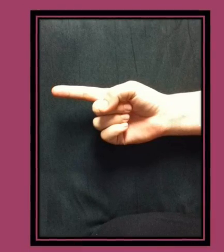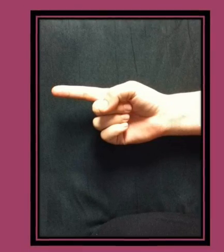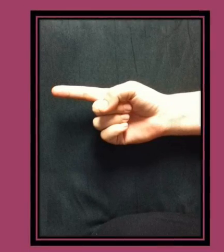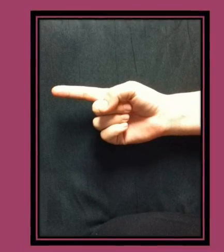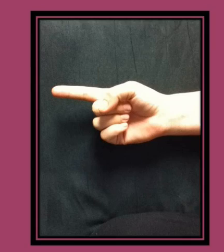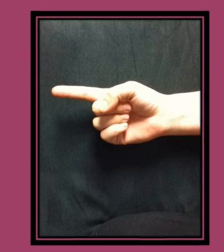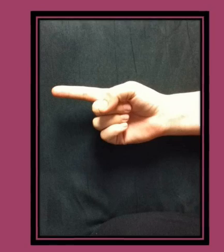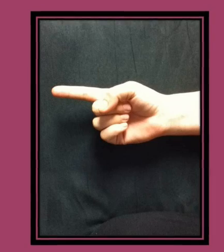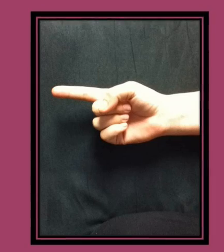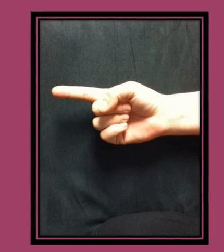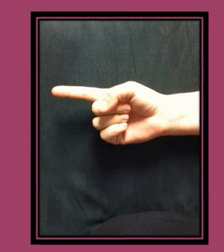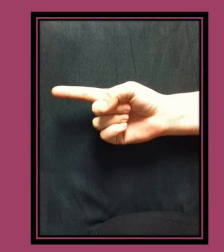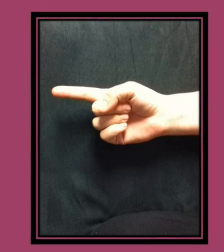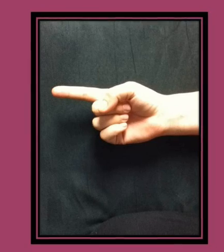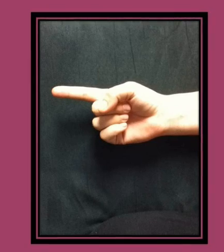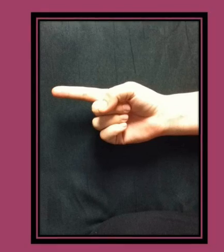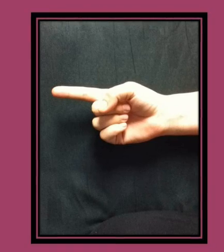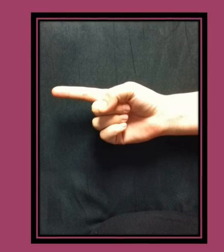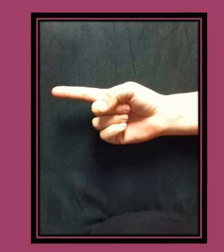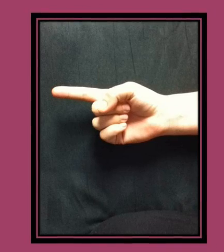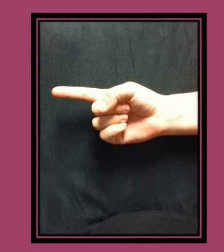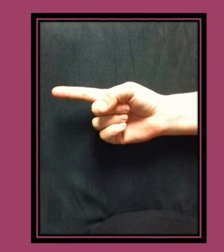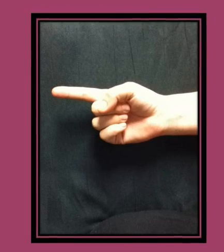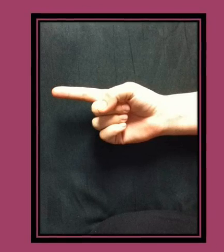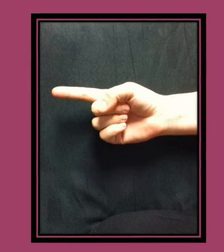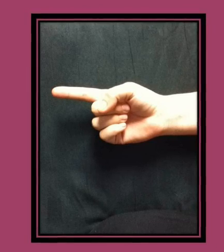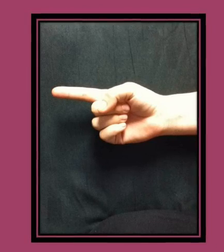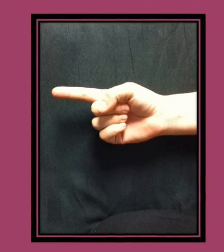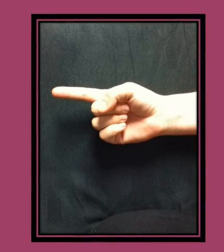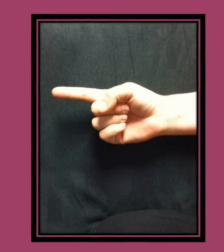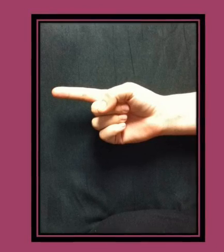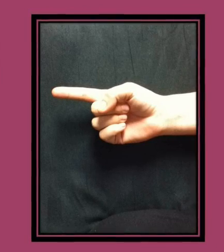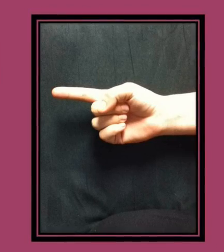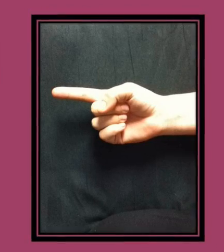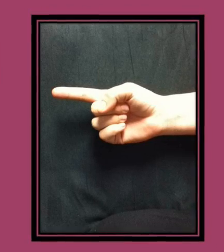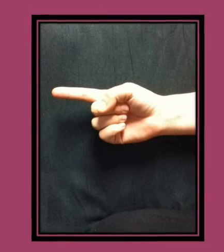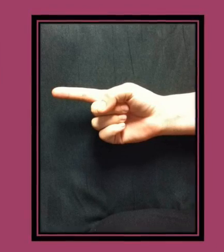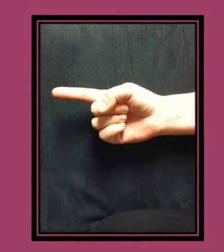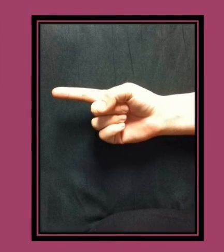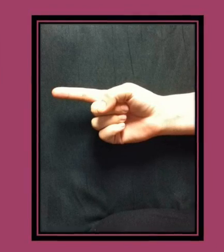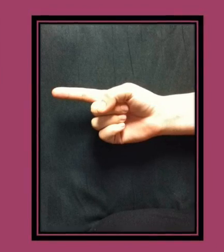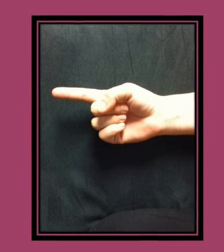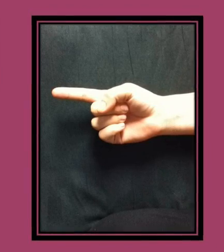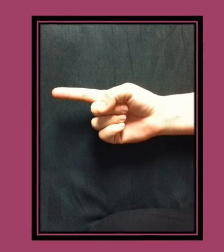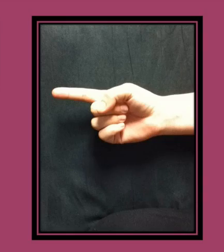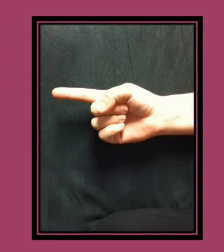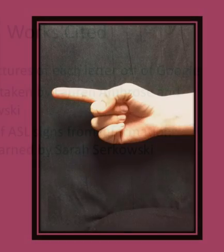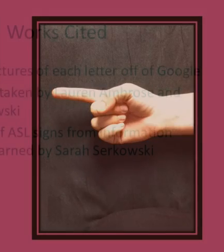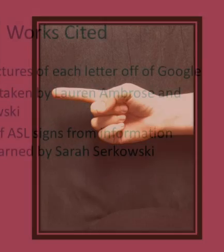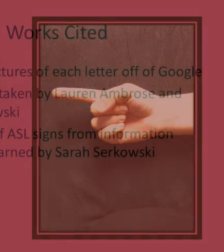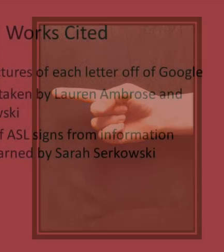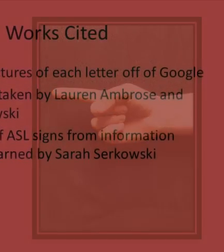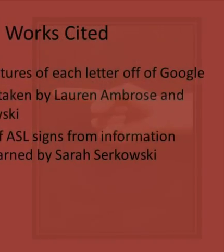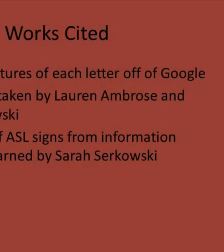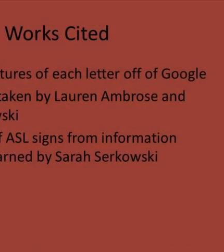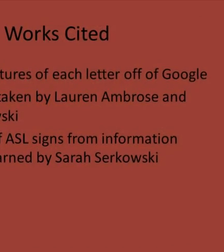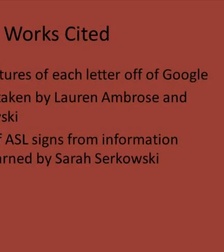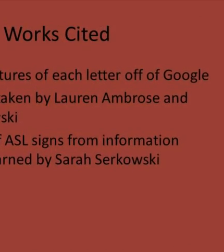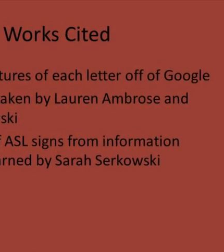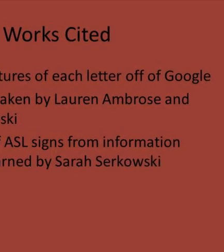are going to form the outlines of the actual letter Z by writing the letter in the air with your index finger.